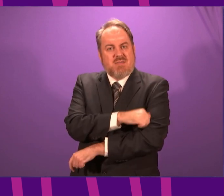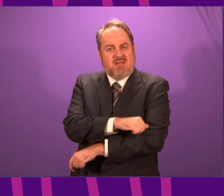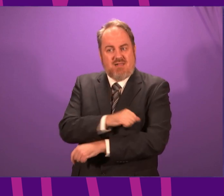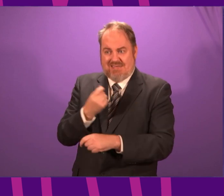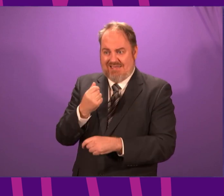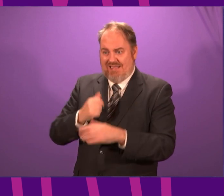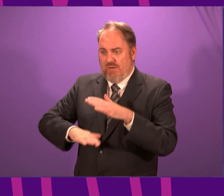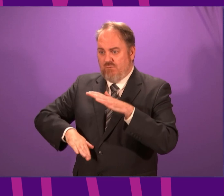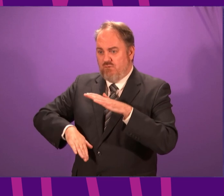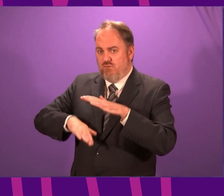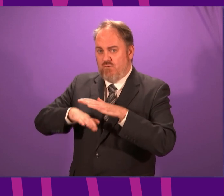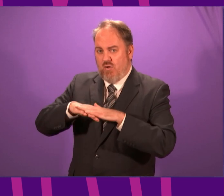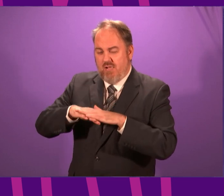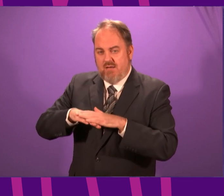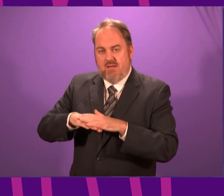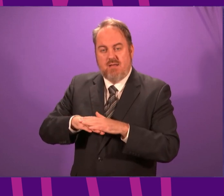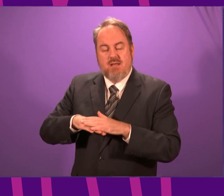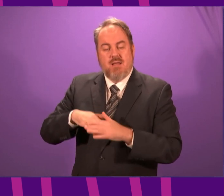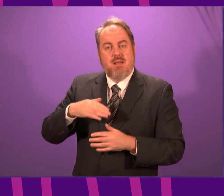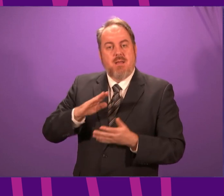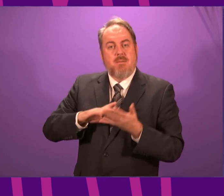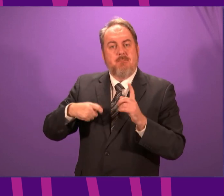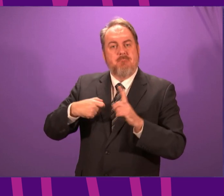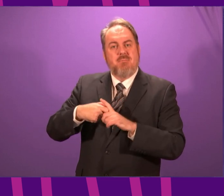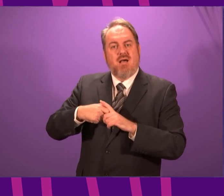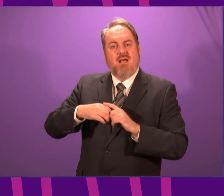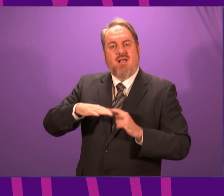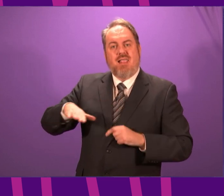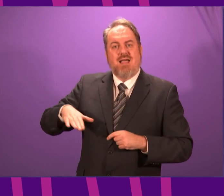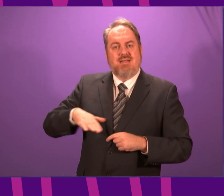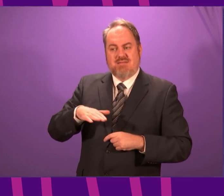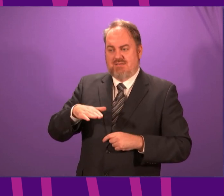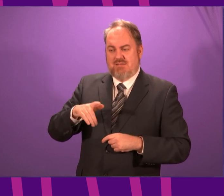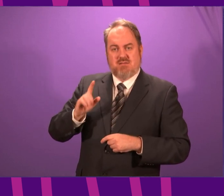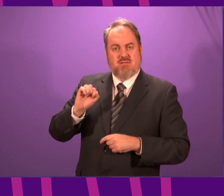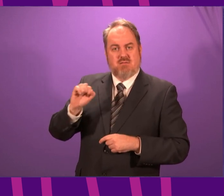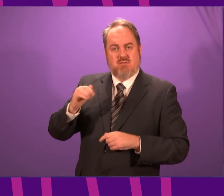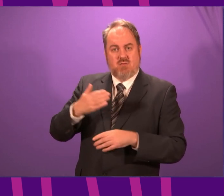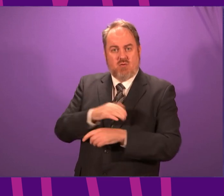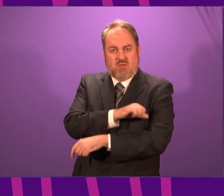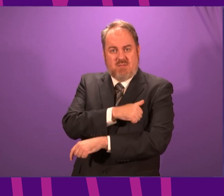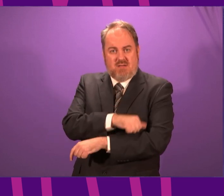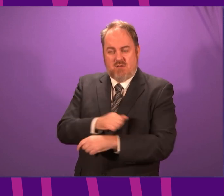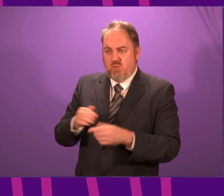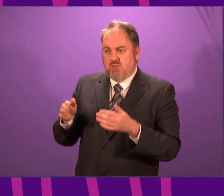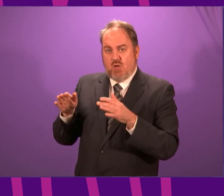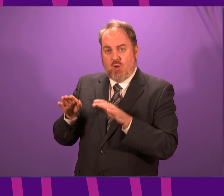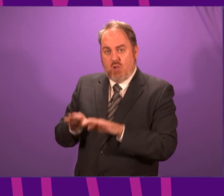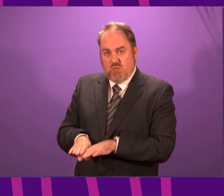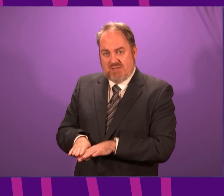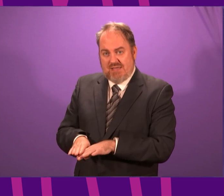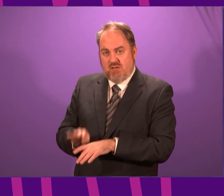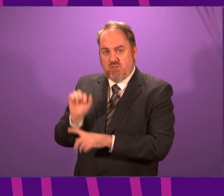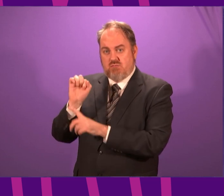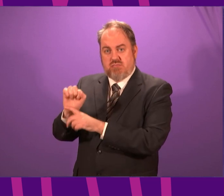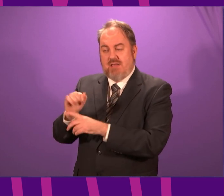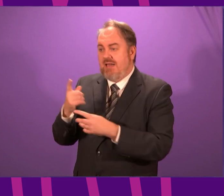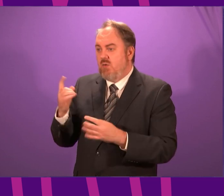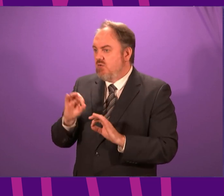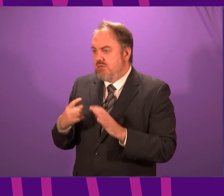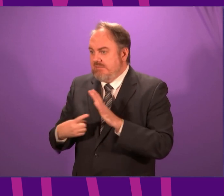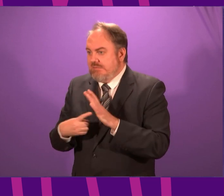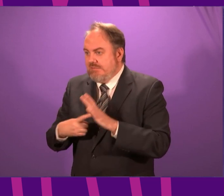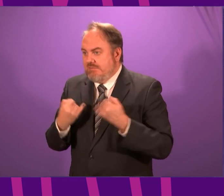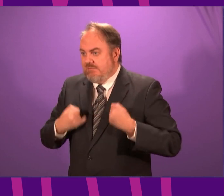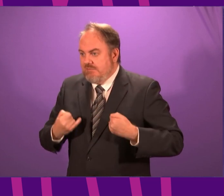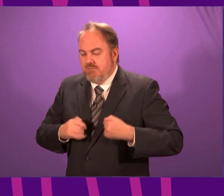capacity, and Monklands Hospital, only a mile or so from where I live, was closing again for non-essential procedures. Indeed, I recently